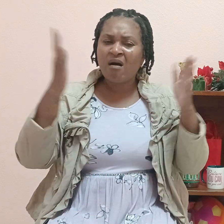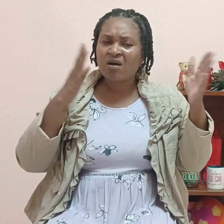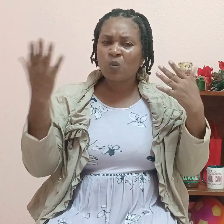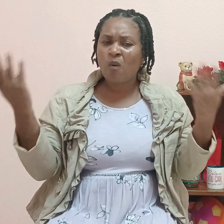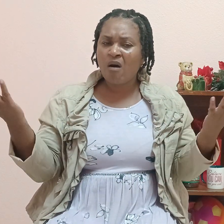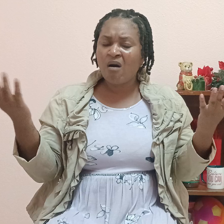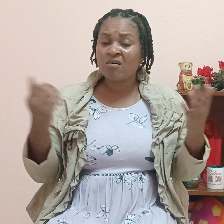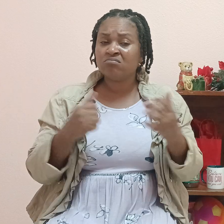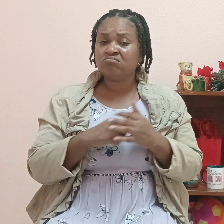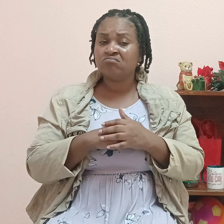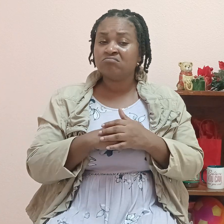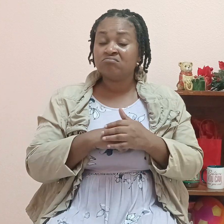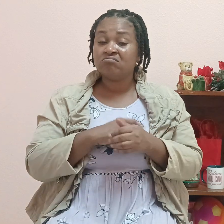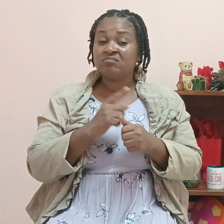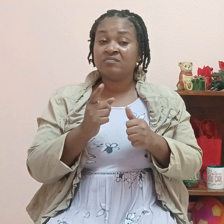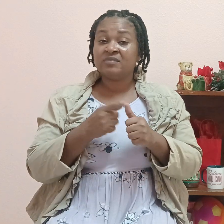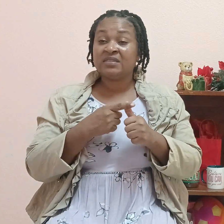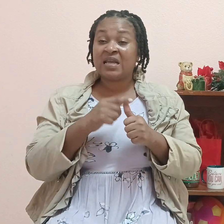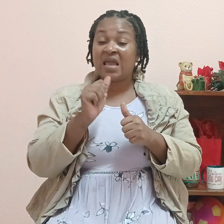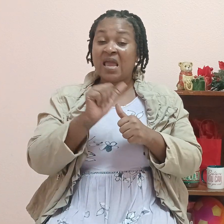A, midnight market,